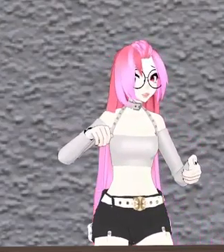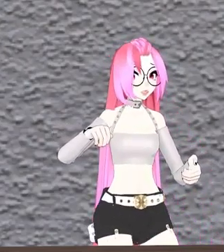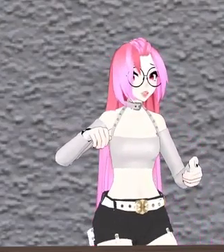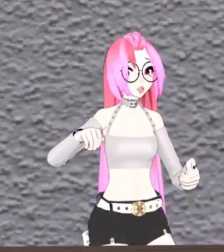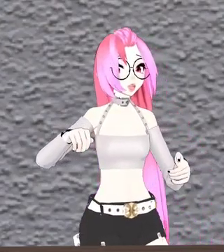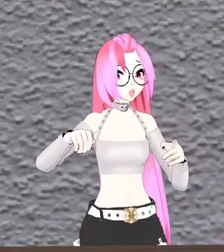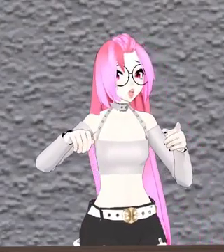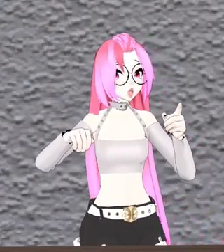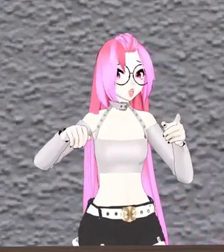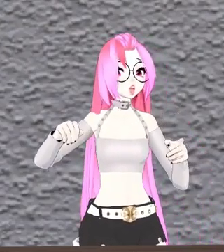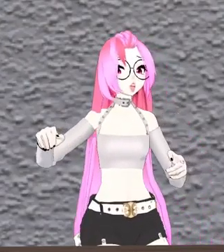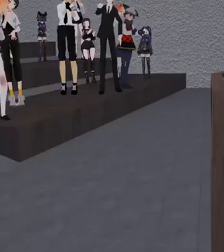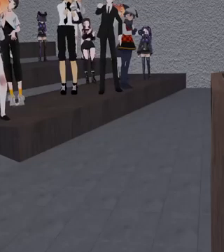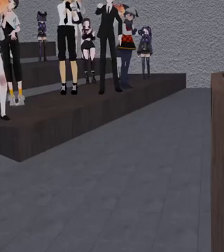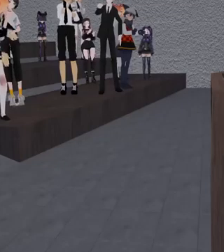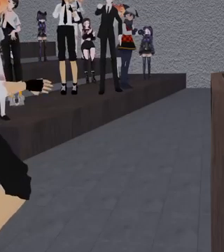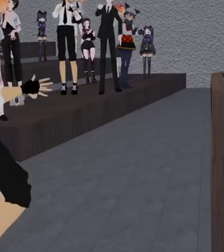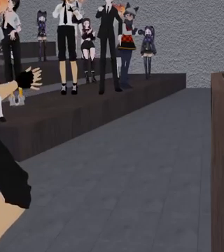some yoga? Hi, Taito. What's up?